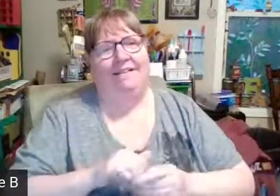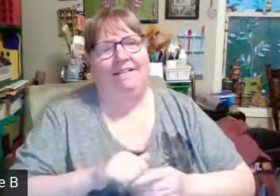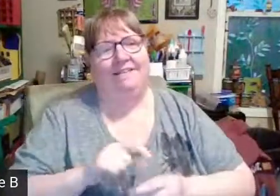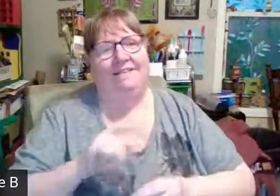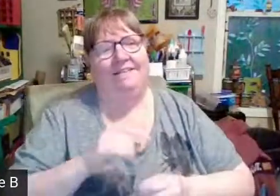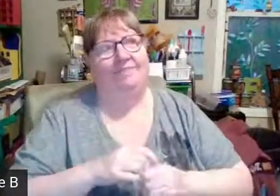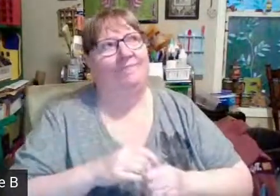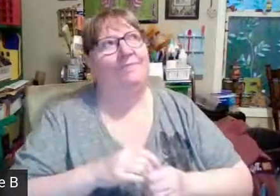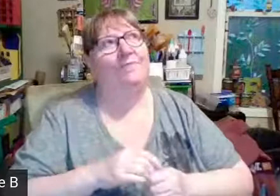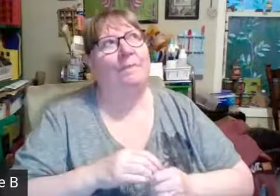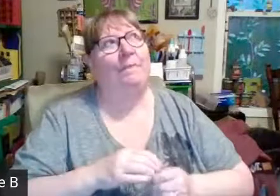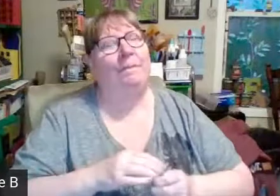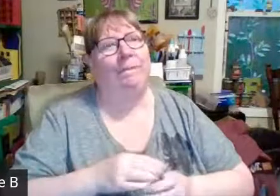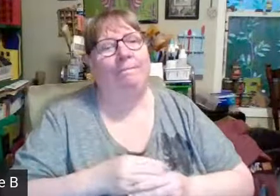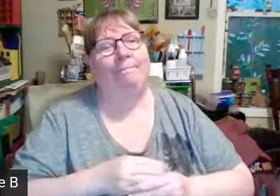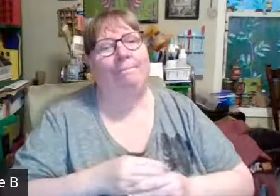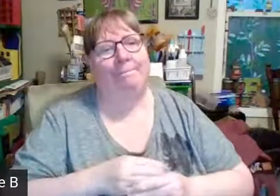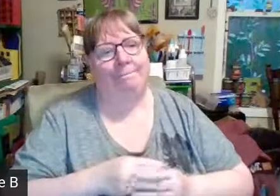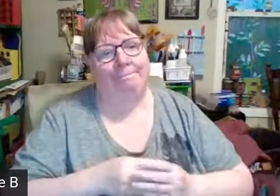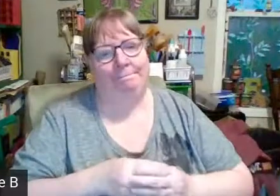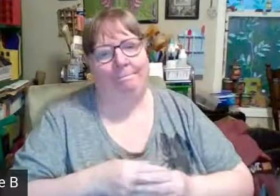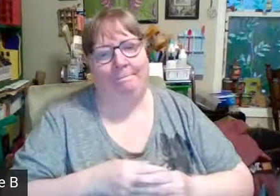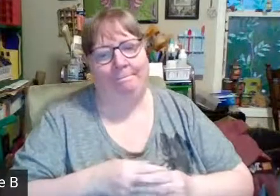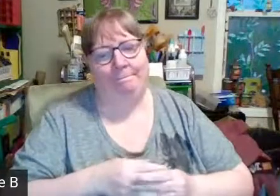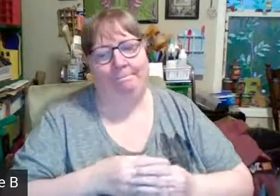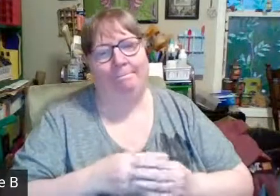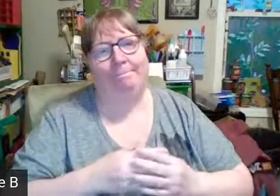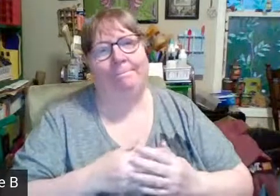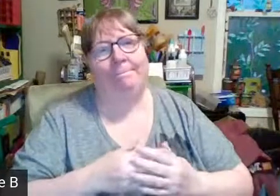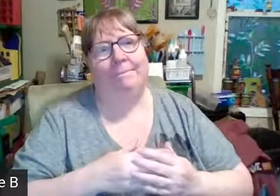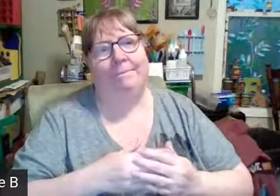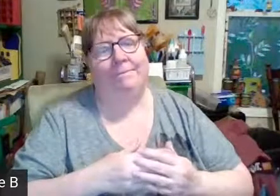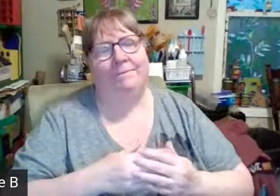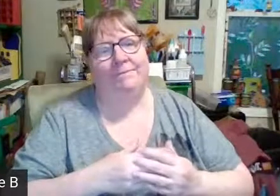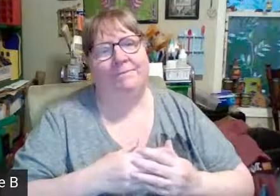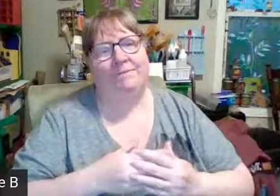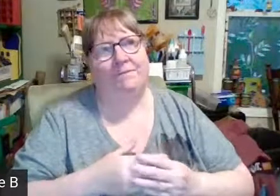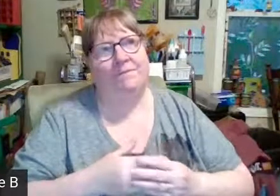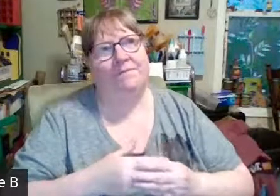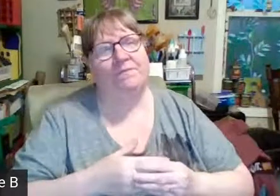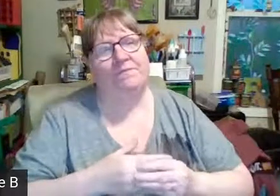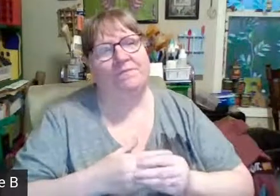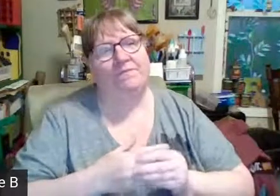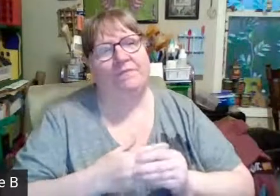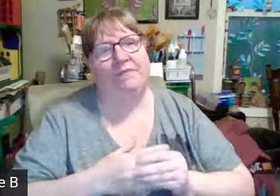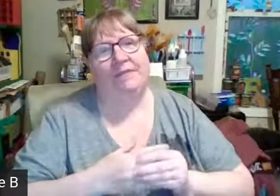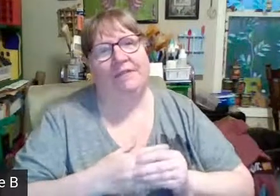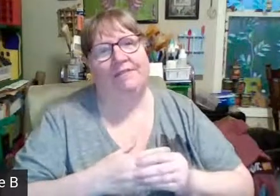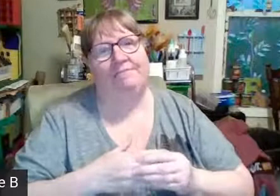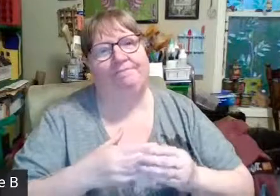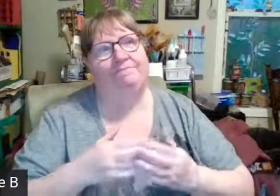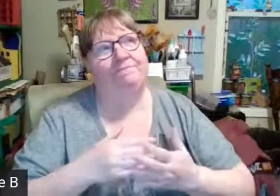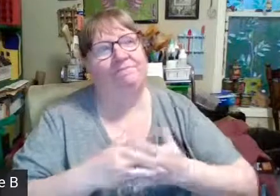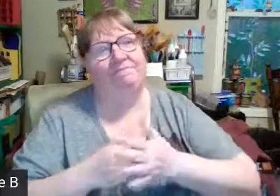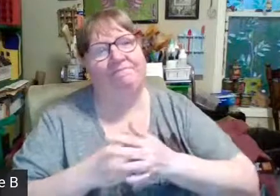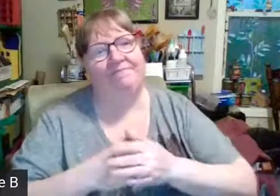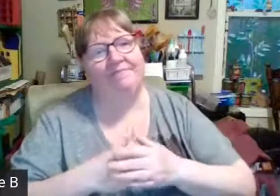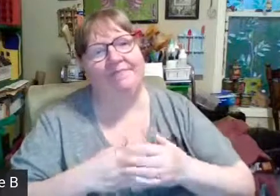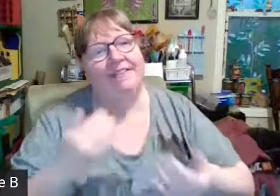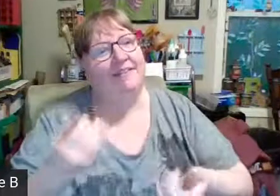they're all juggled properly. And so when I'm out of pocket like that, I love that we have diversity in the packages that